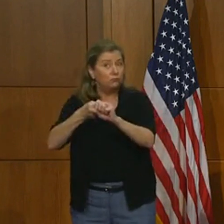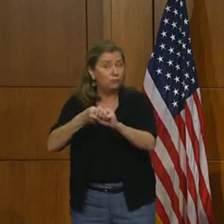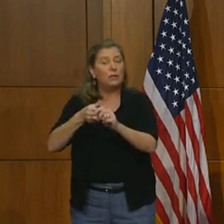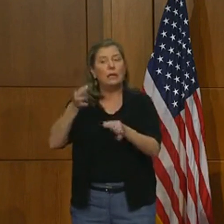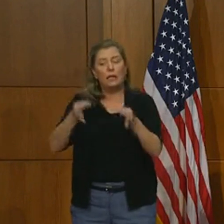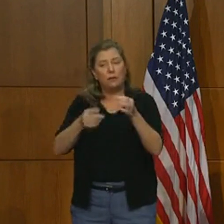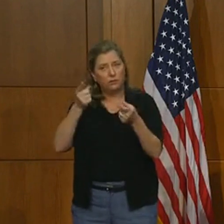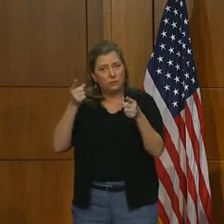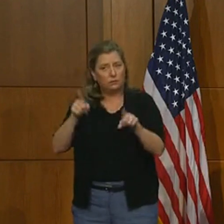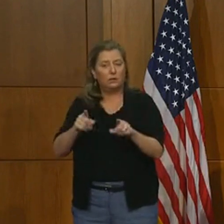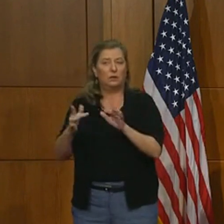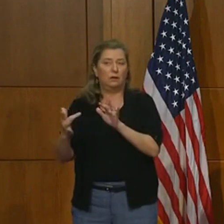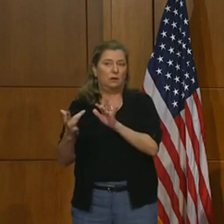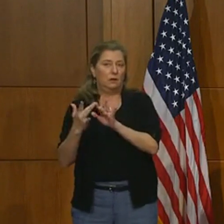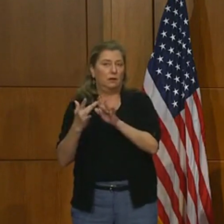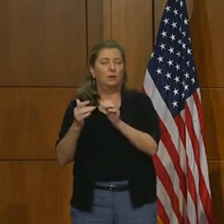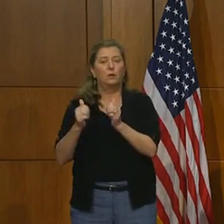contacting